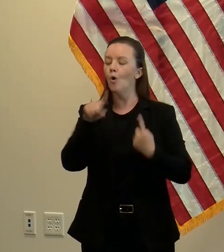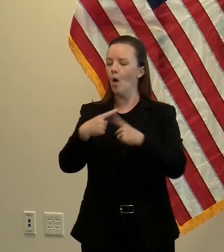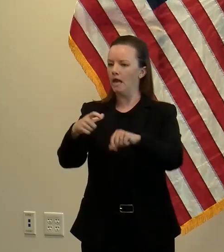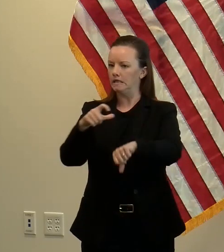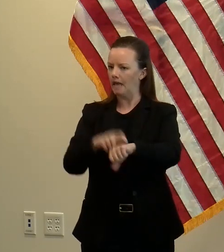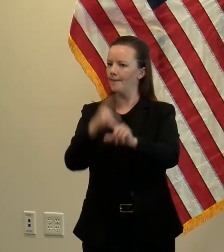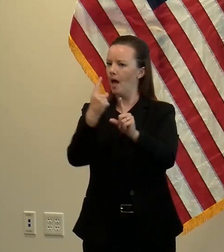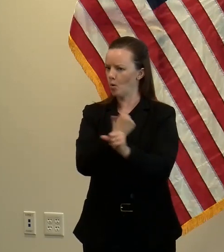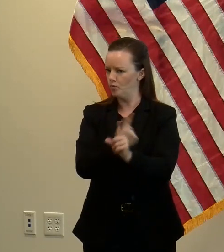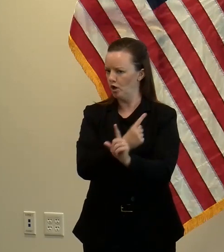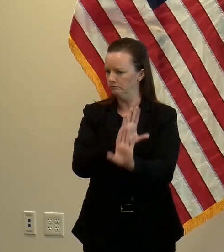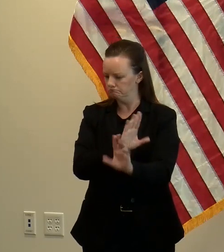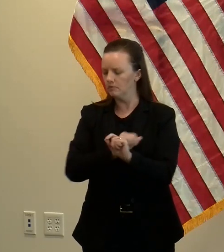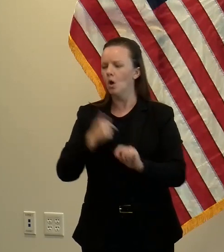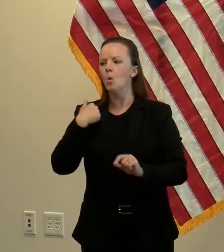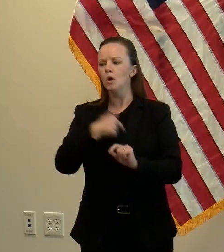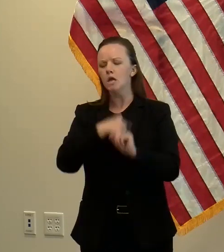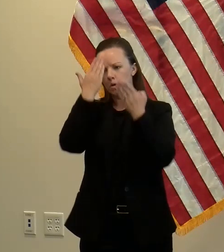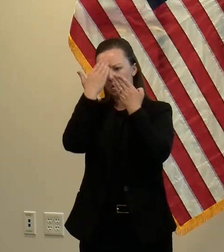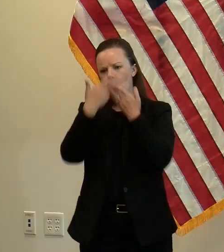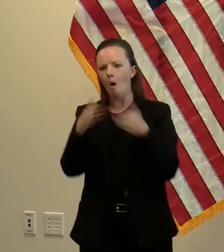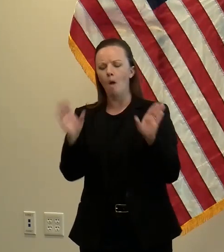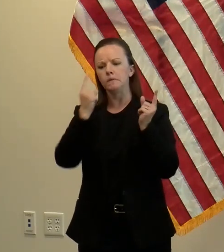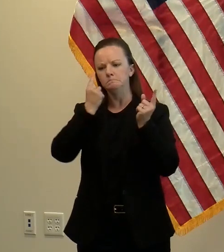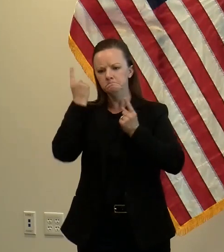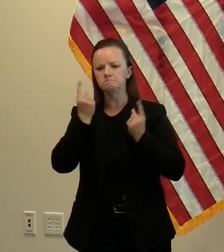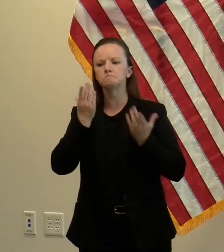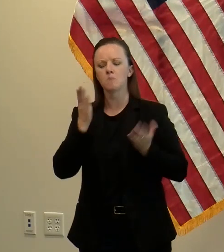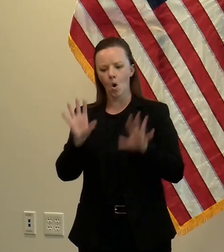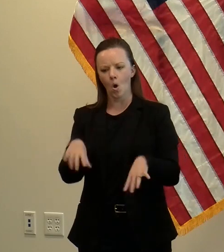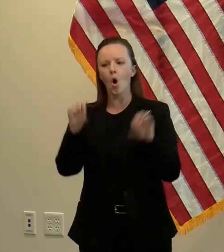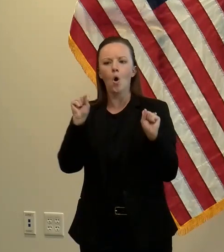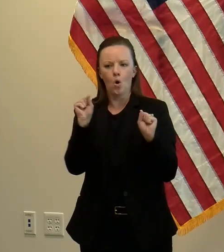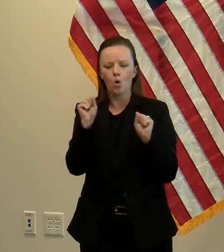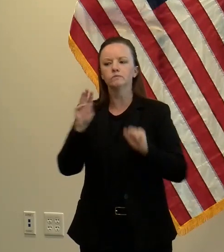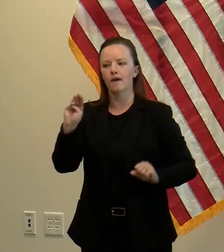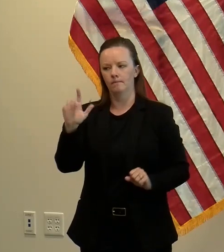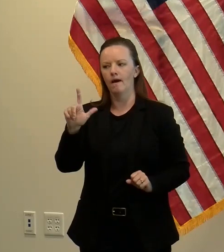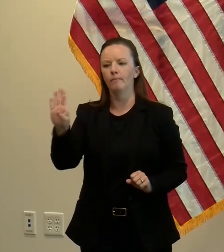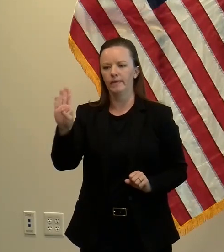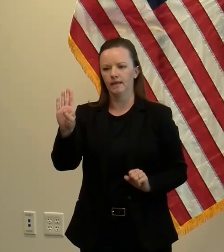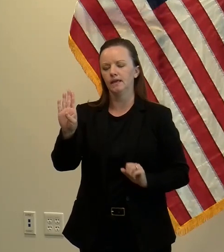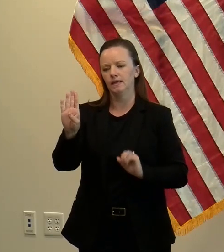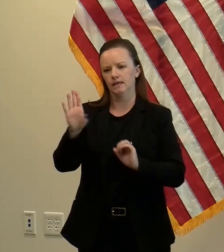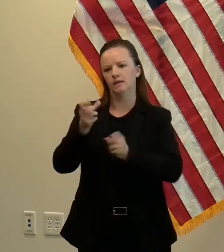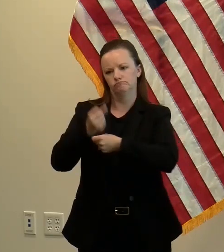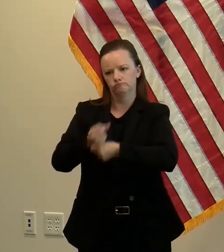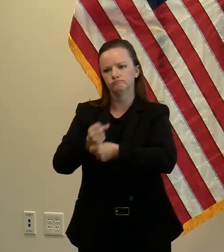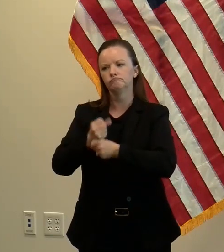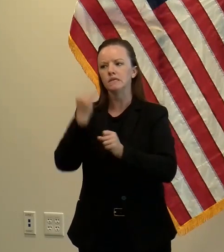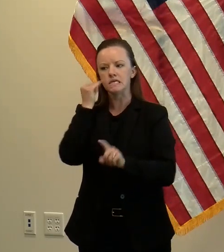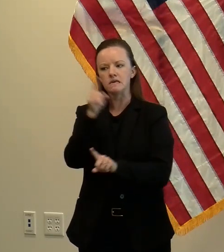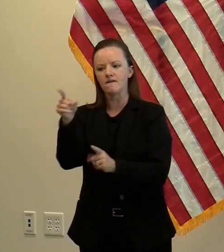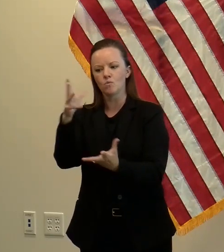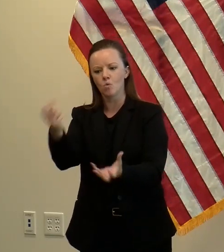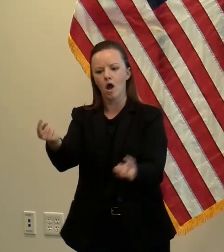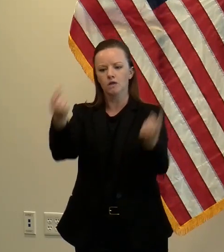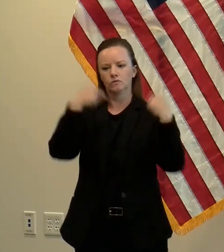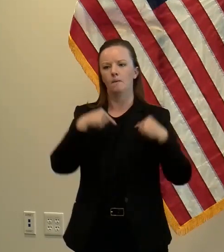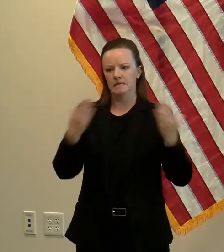time, is very open-minded to hosting whatever Major League Baseball would like from